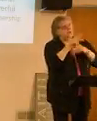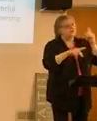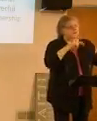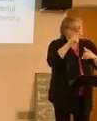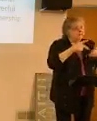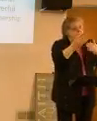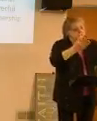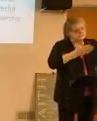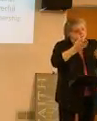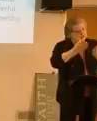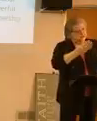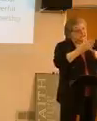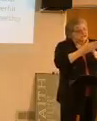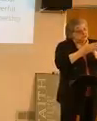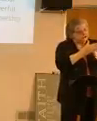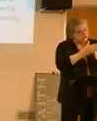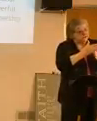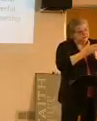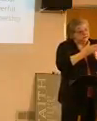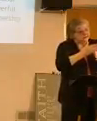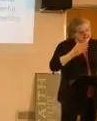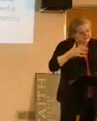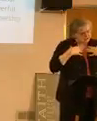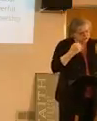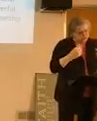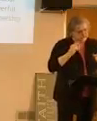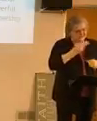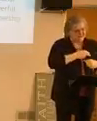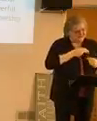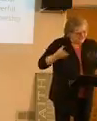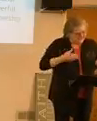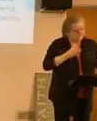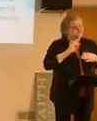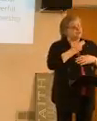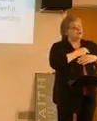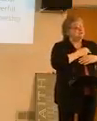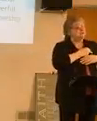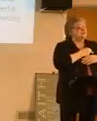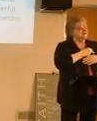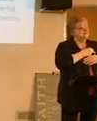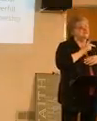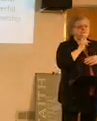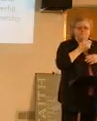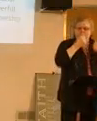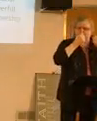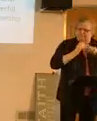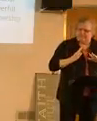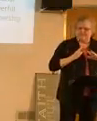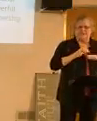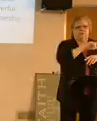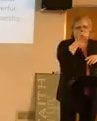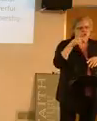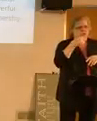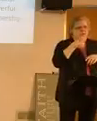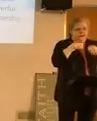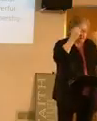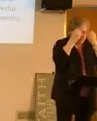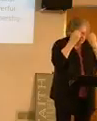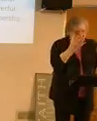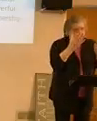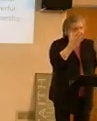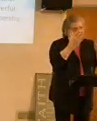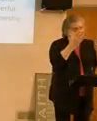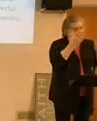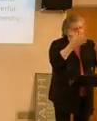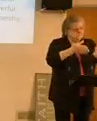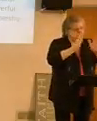lives. It strengthens us. It encourages us. What a blessing when you and I are obedient